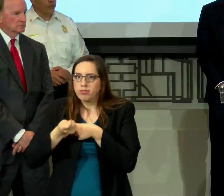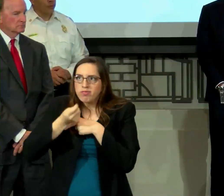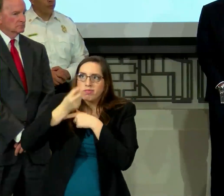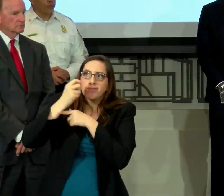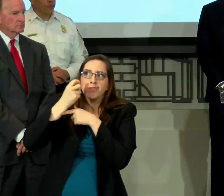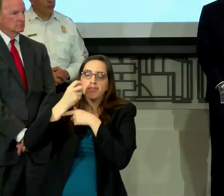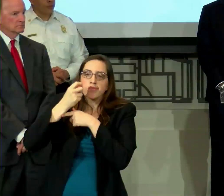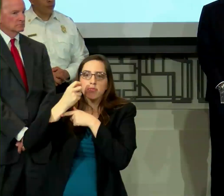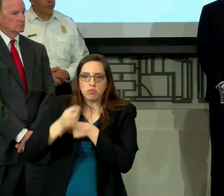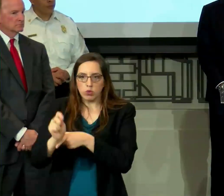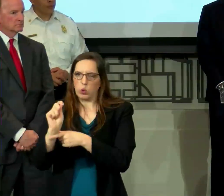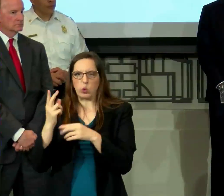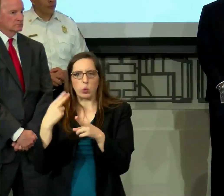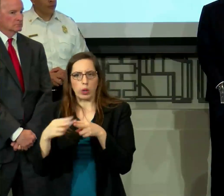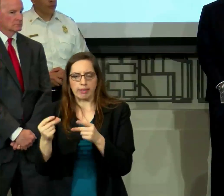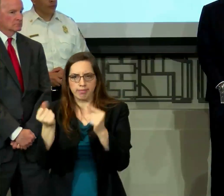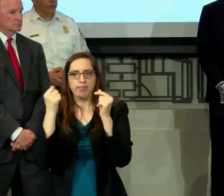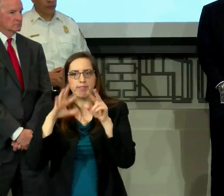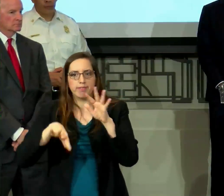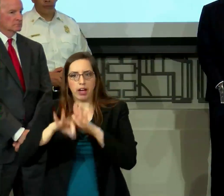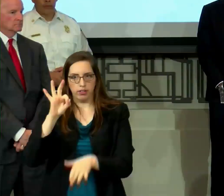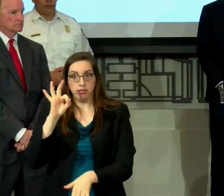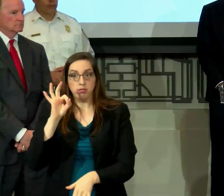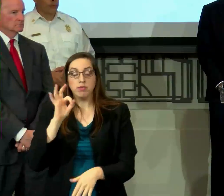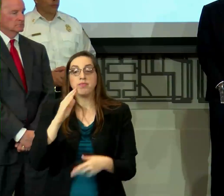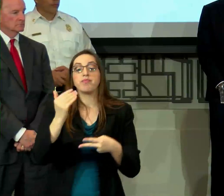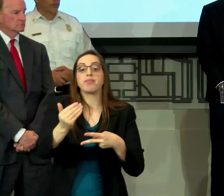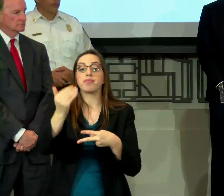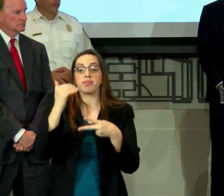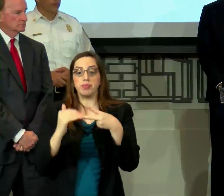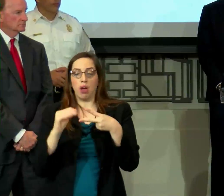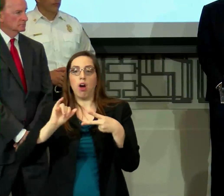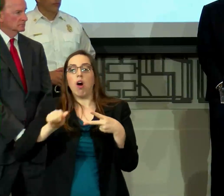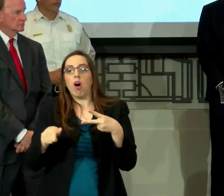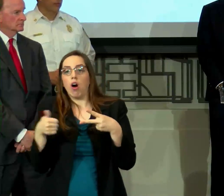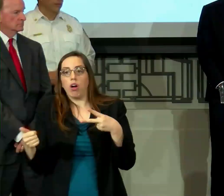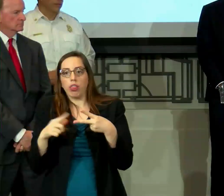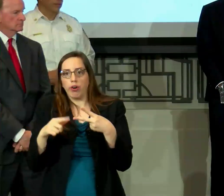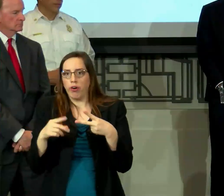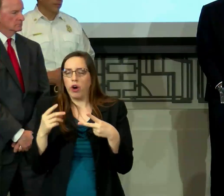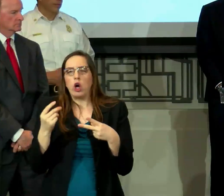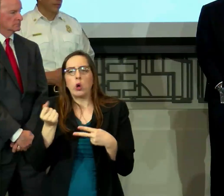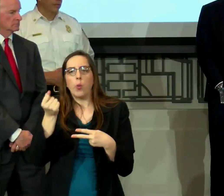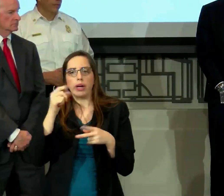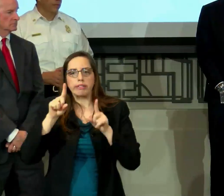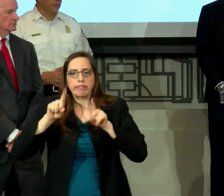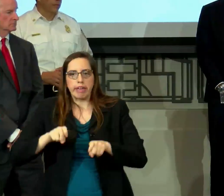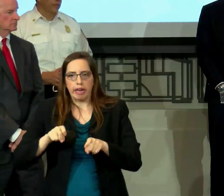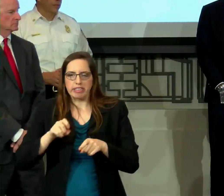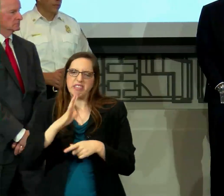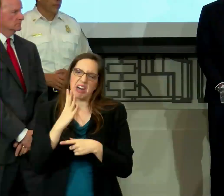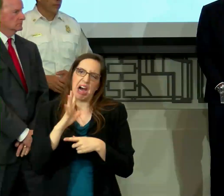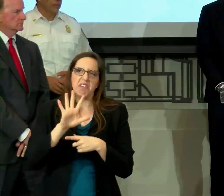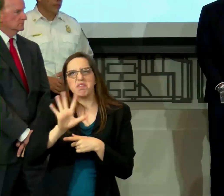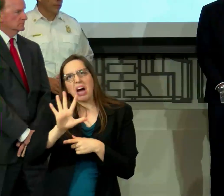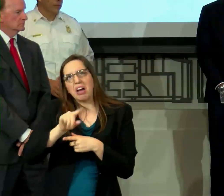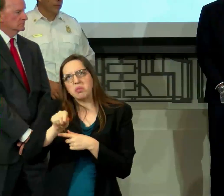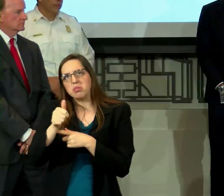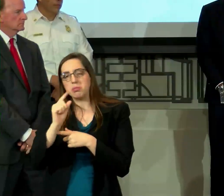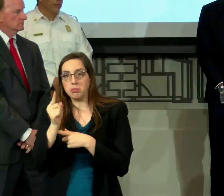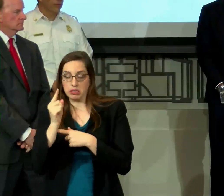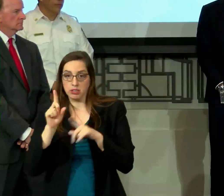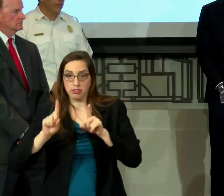they're able to do that pretty quickly. They are also have come up with another very quick test, a 5 to 10 minute